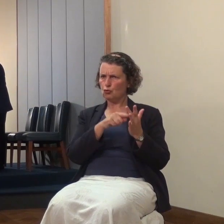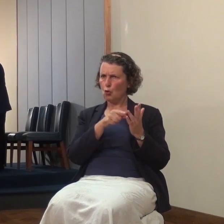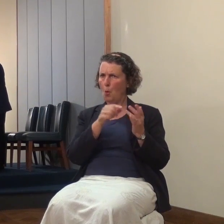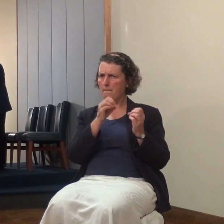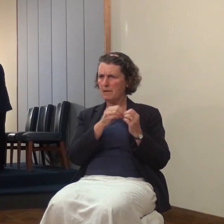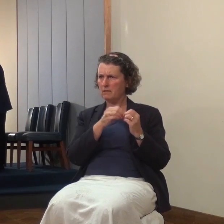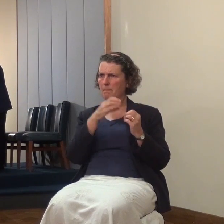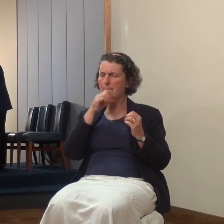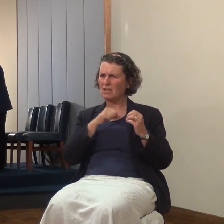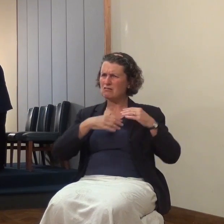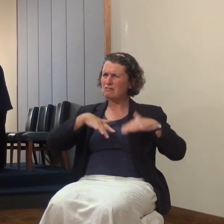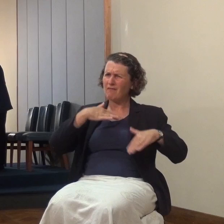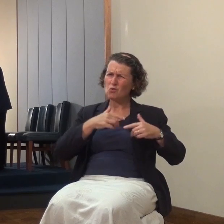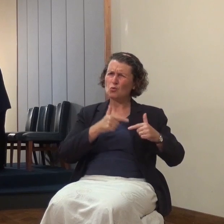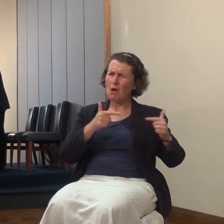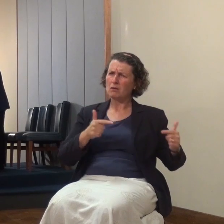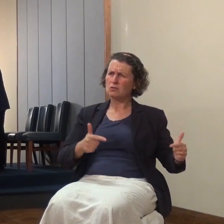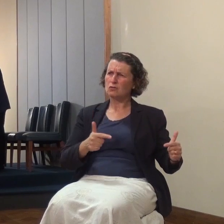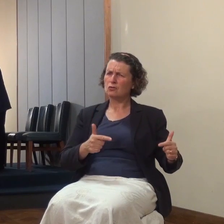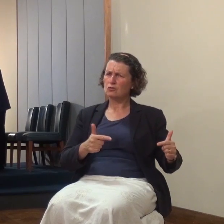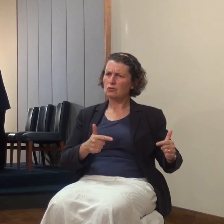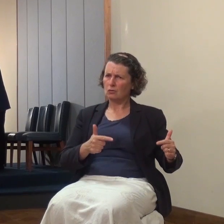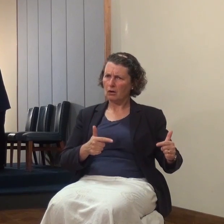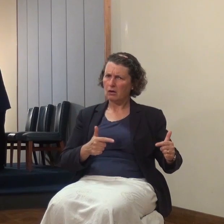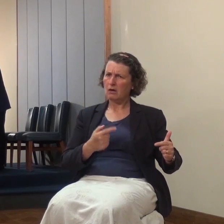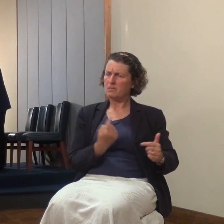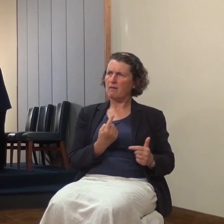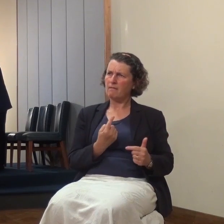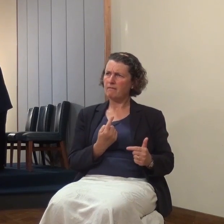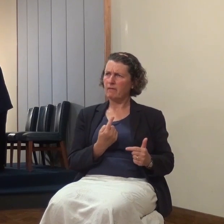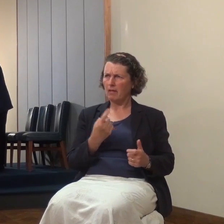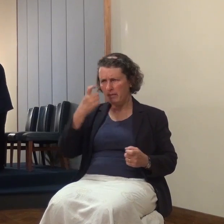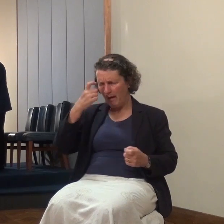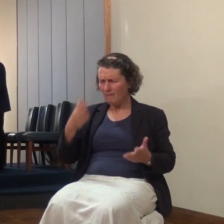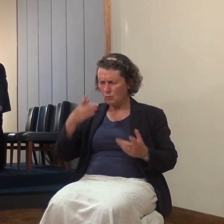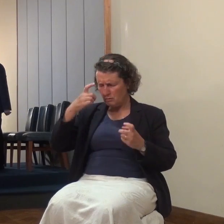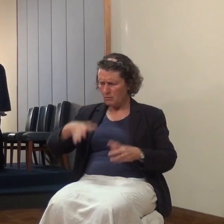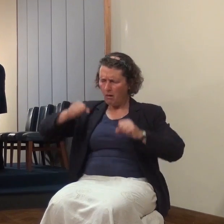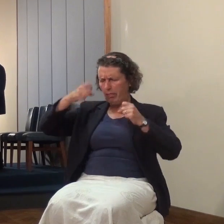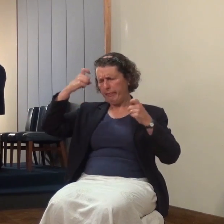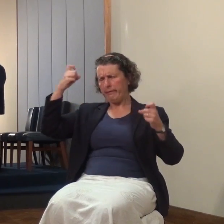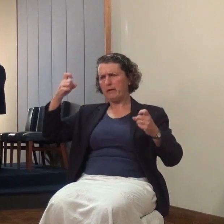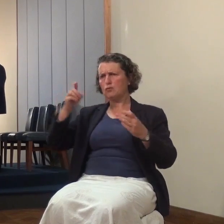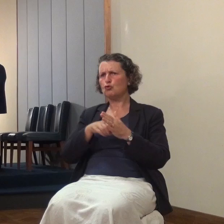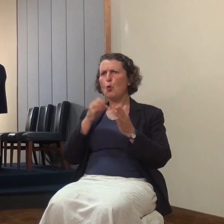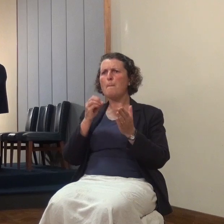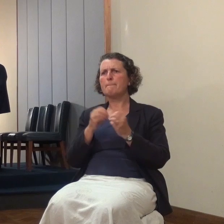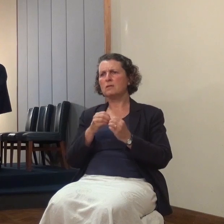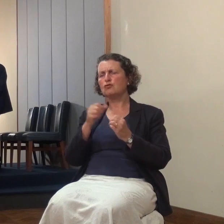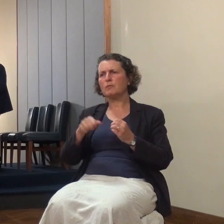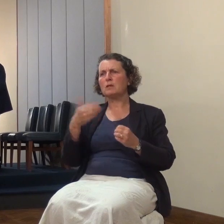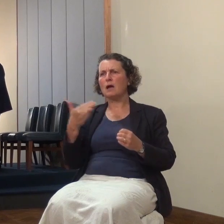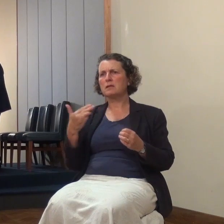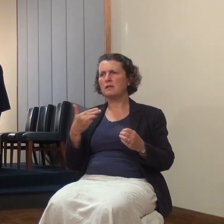triumphant accounts of this belief in the life hereafter. Job 19, verses 25 to 27. For I